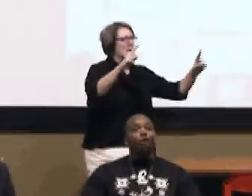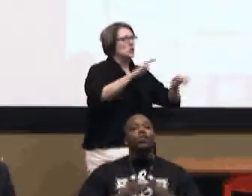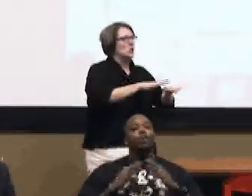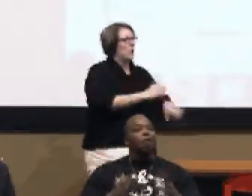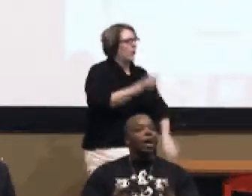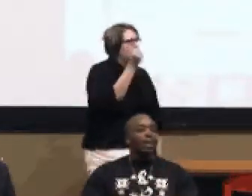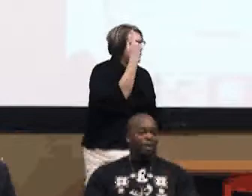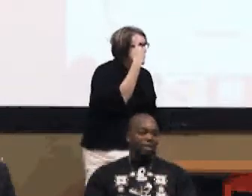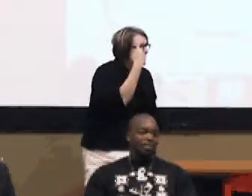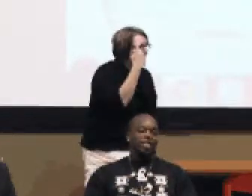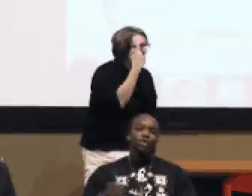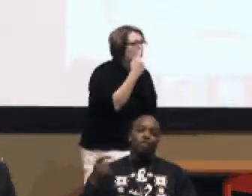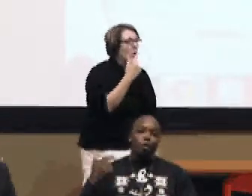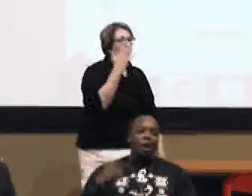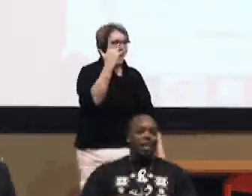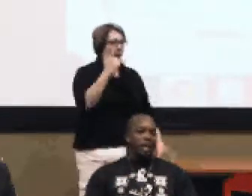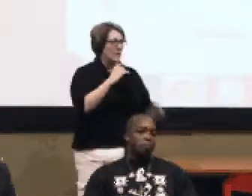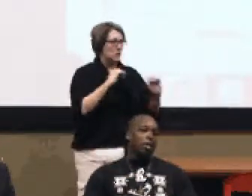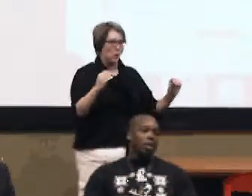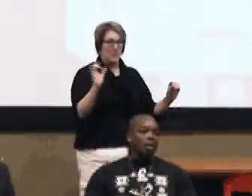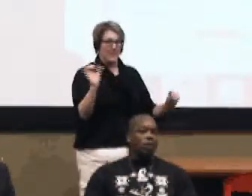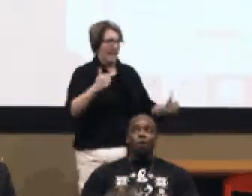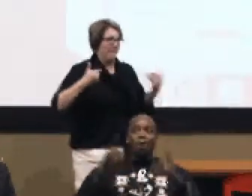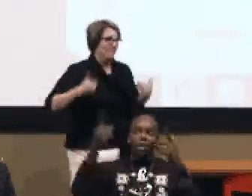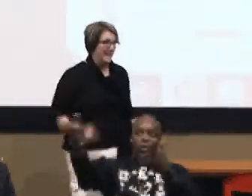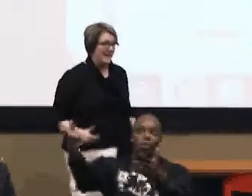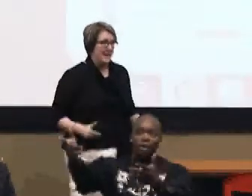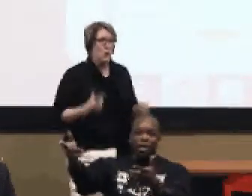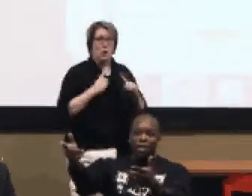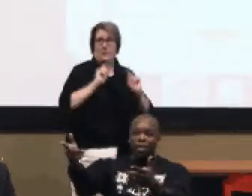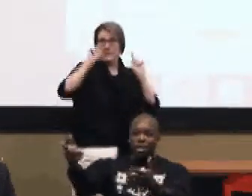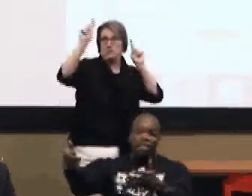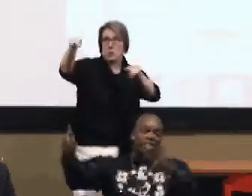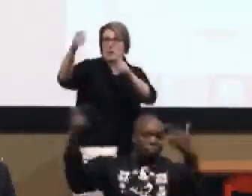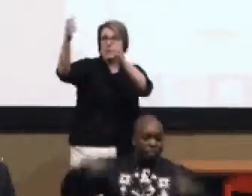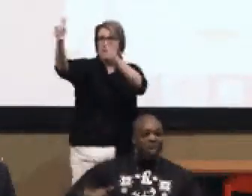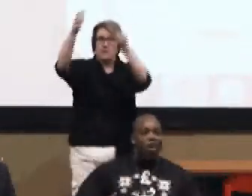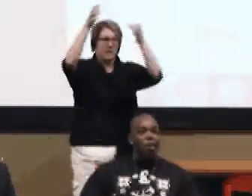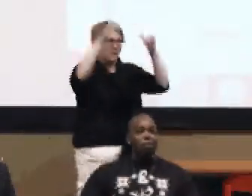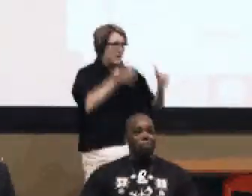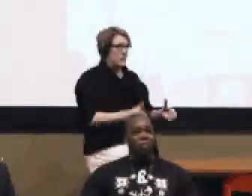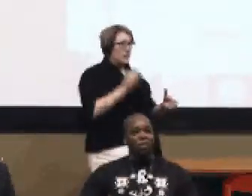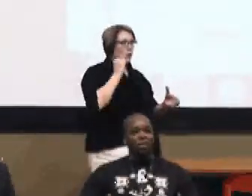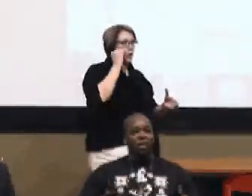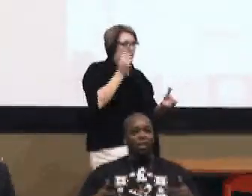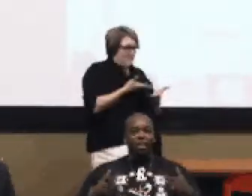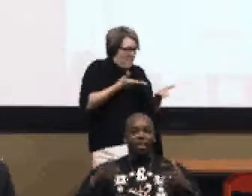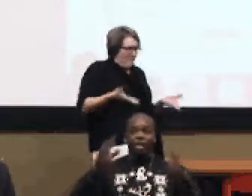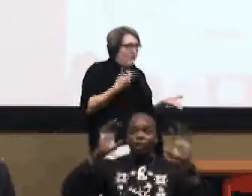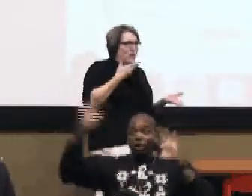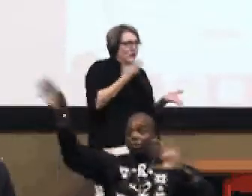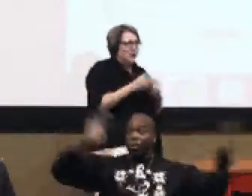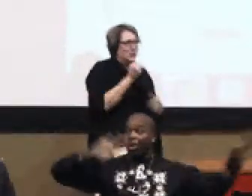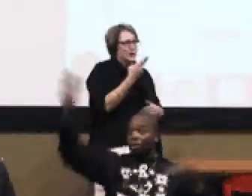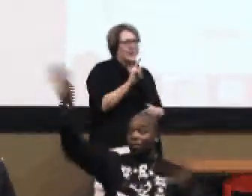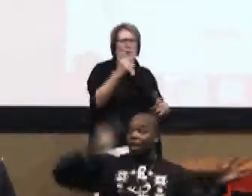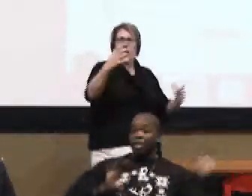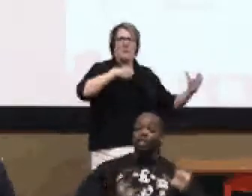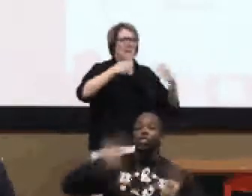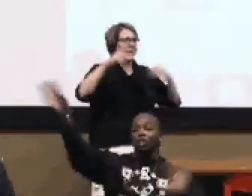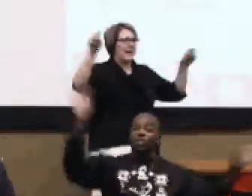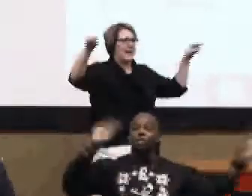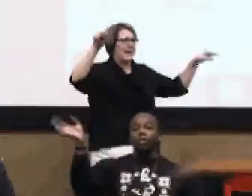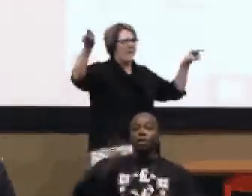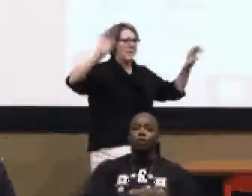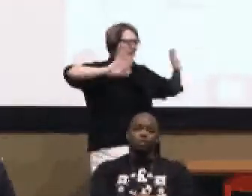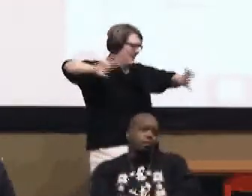bit slower. You know why? Because there's nobody like me. Nobody's going out to get the good shit and bring it home. They're all complaining about it and